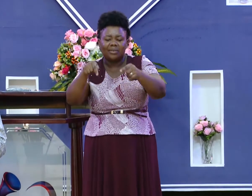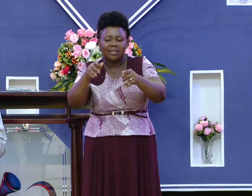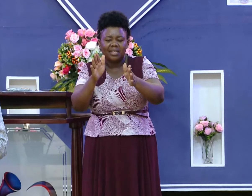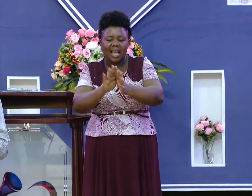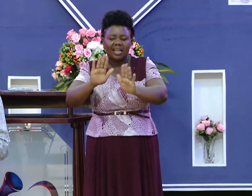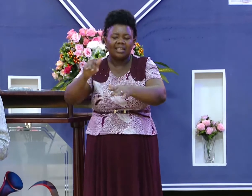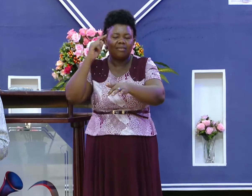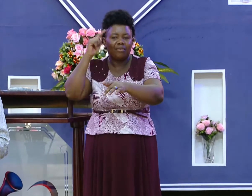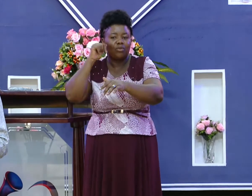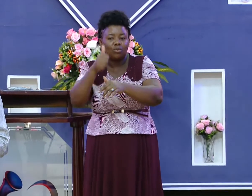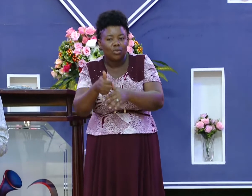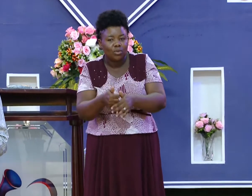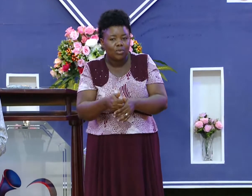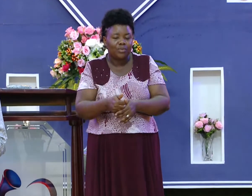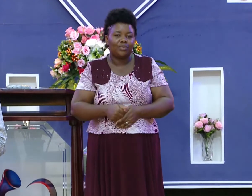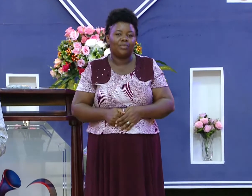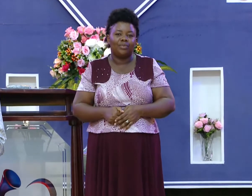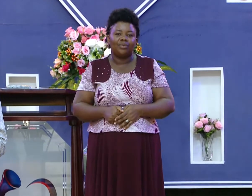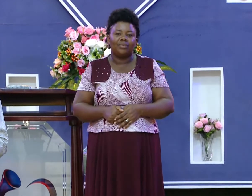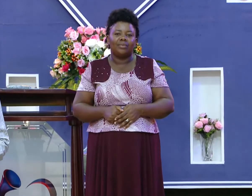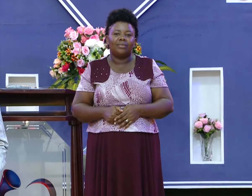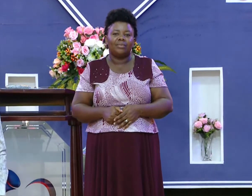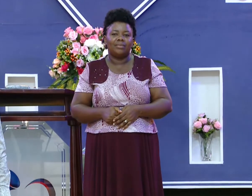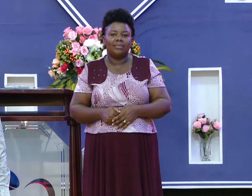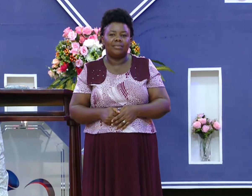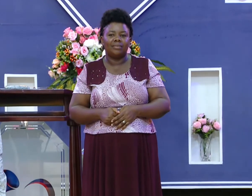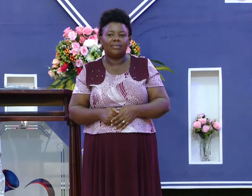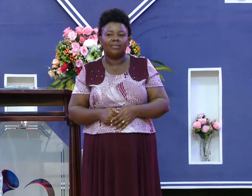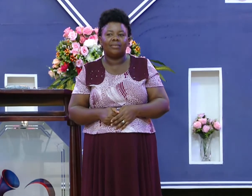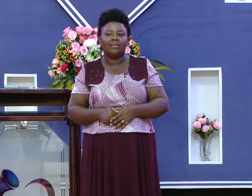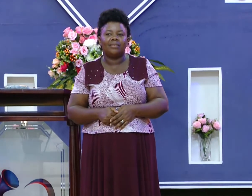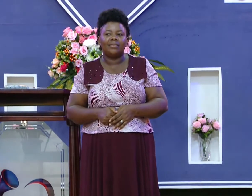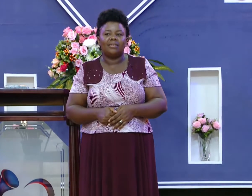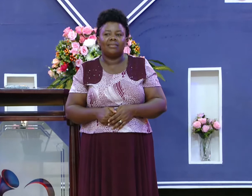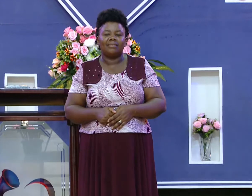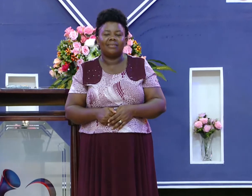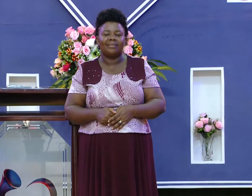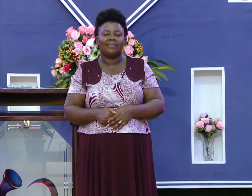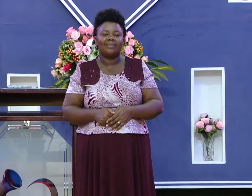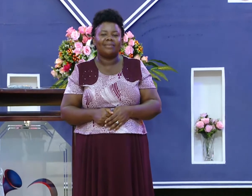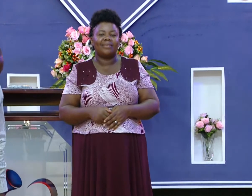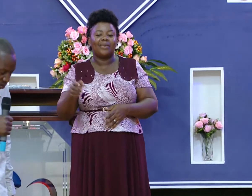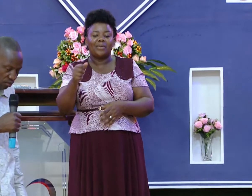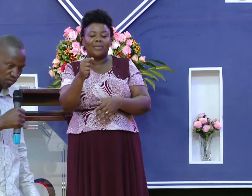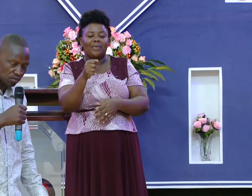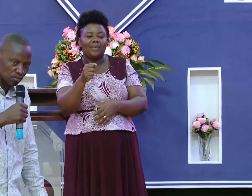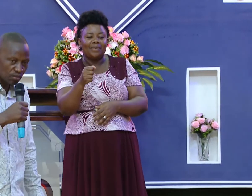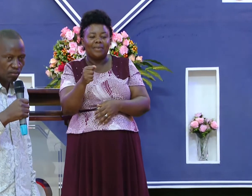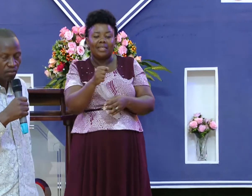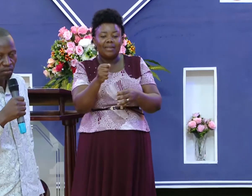amanya simanya sebi araba ani neza agosaga gala kati nganze neita muzukuru wa sitanja. I could call myself